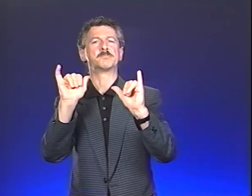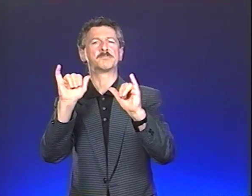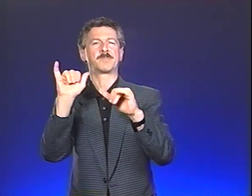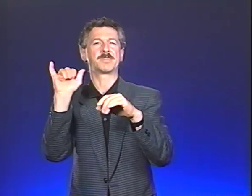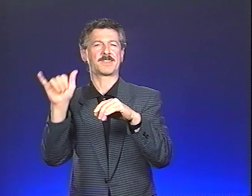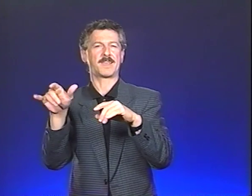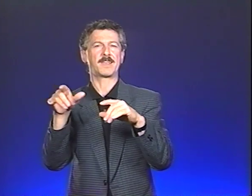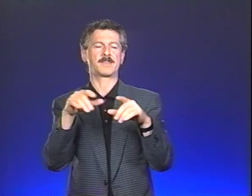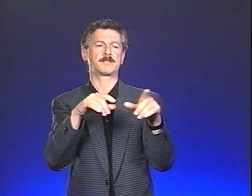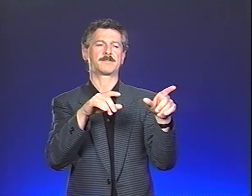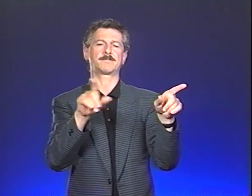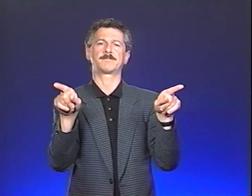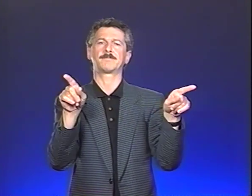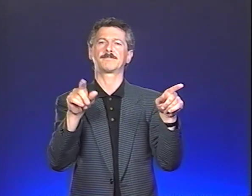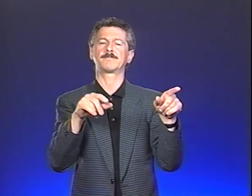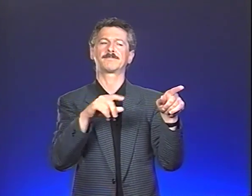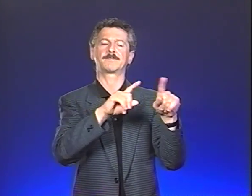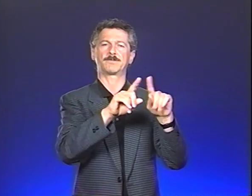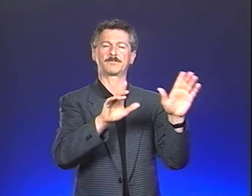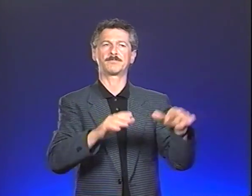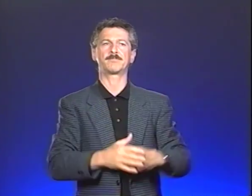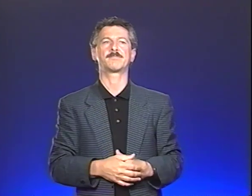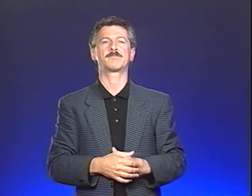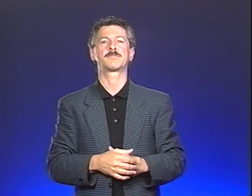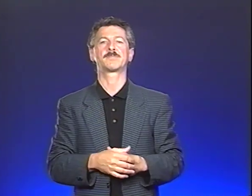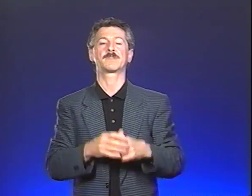of birds, are much more static and limited.